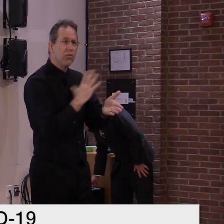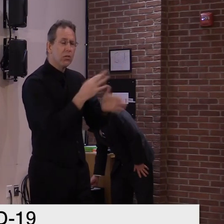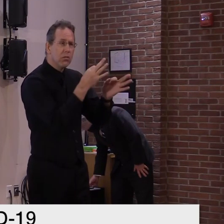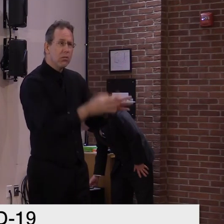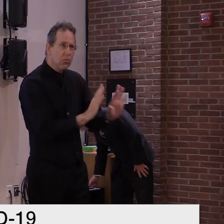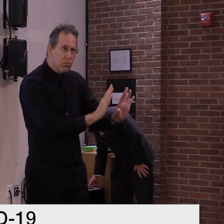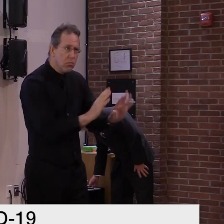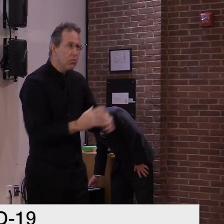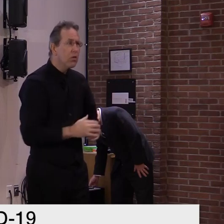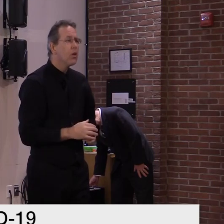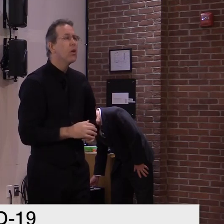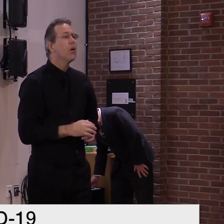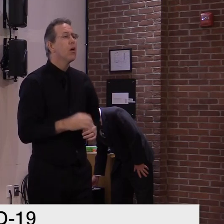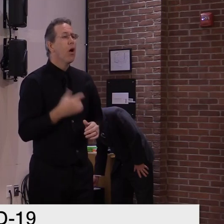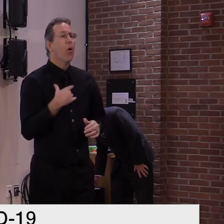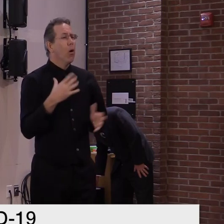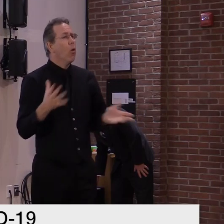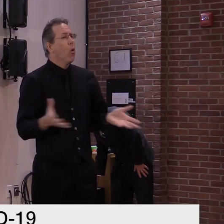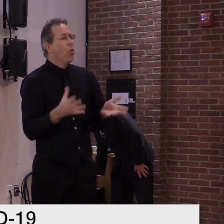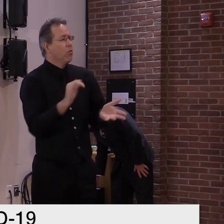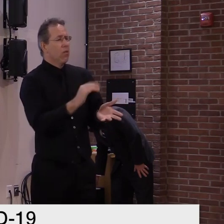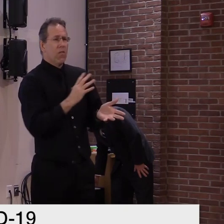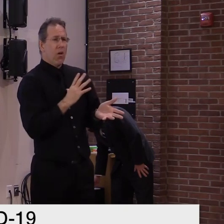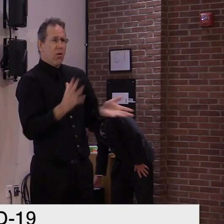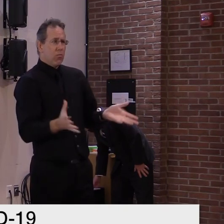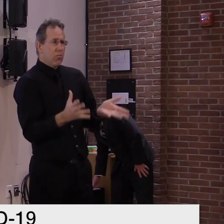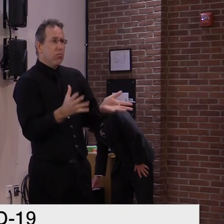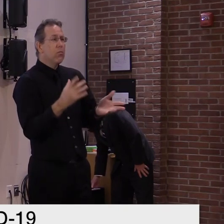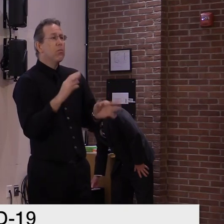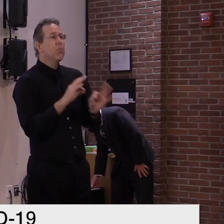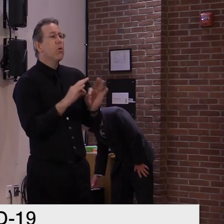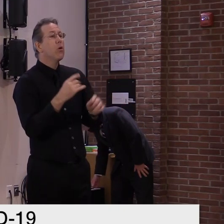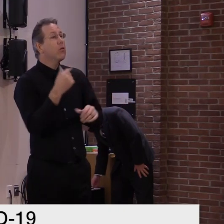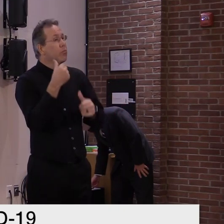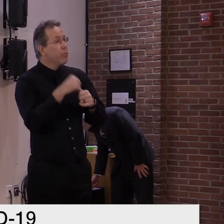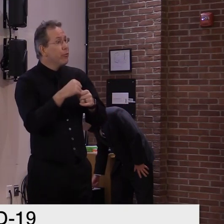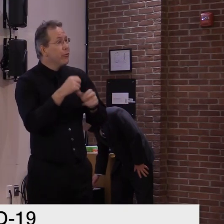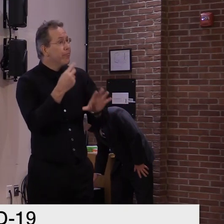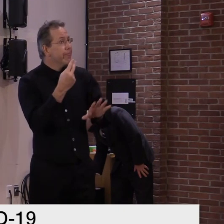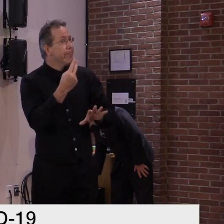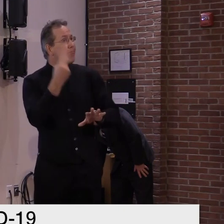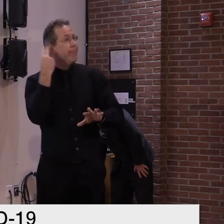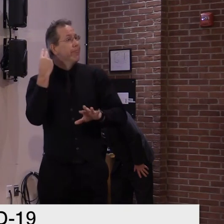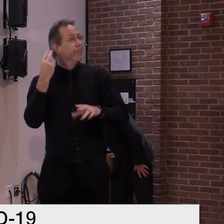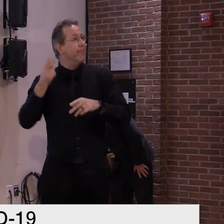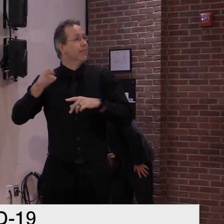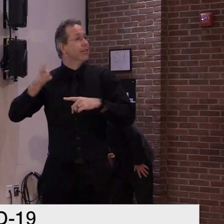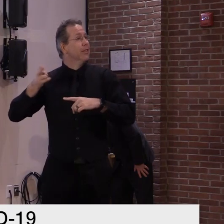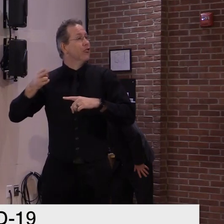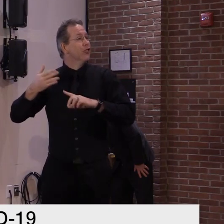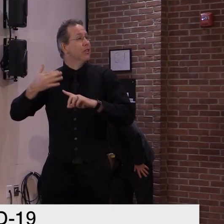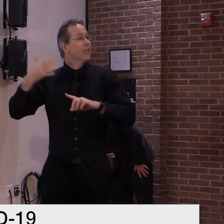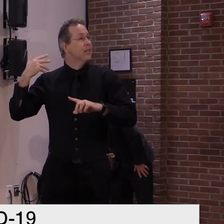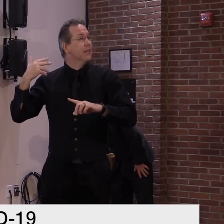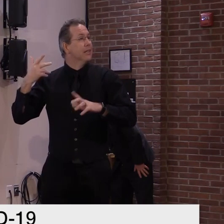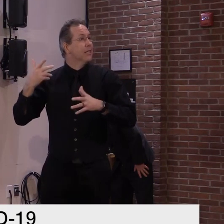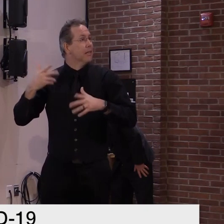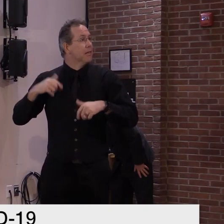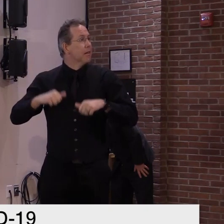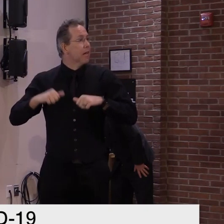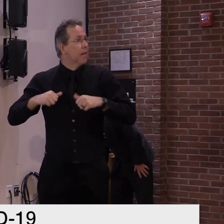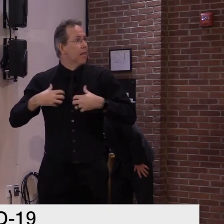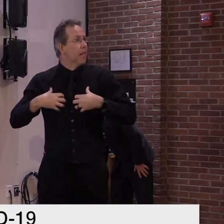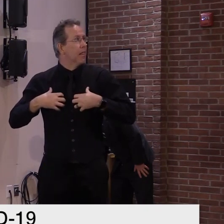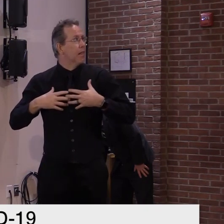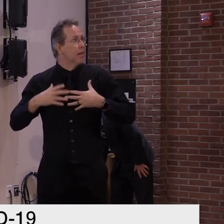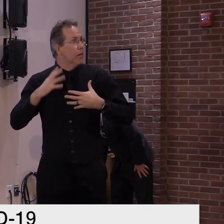them to take into account everything that's going on now, the heightened anxiety on the part of the nation and certainly here in Vermont. And